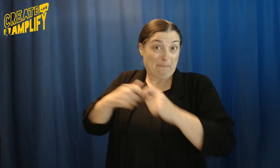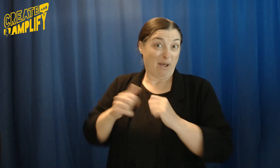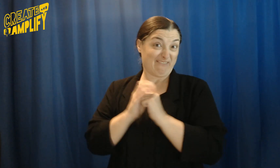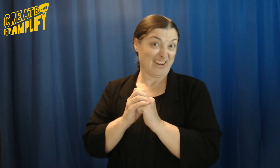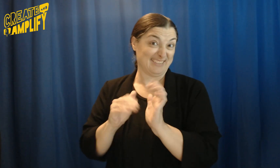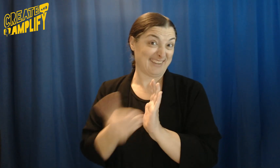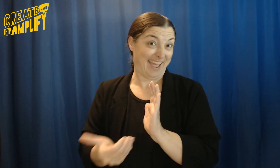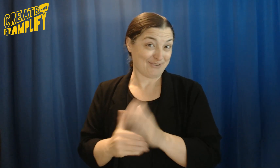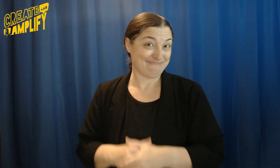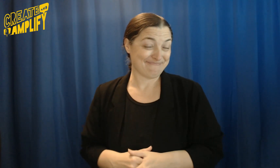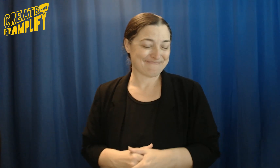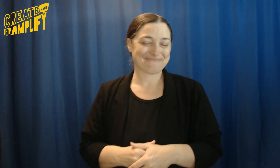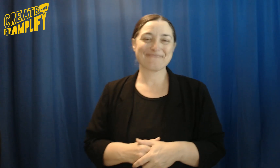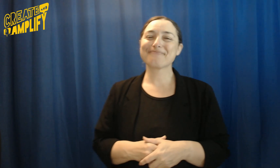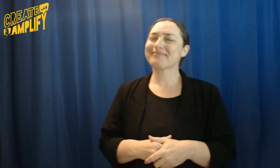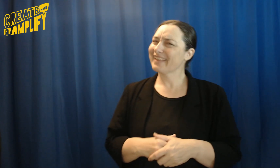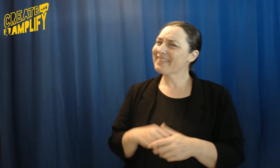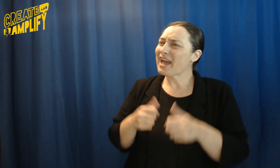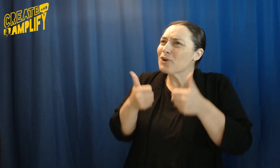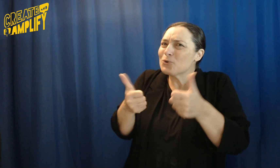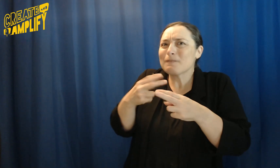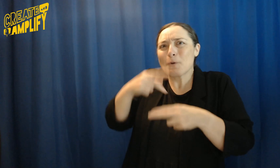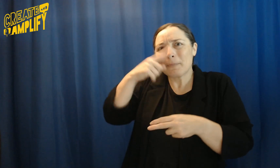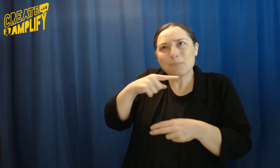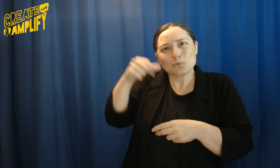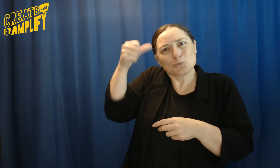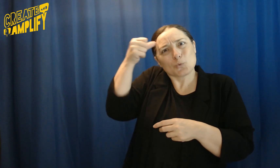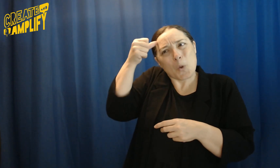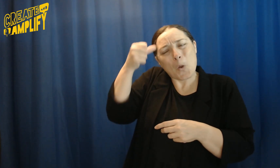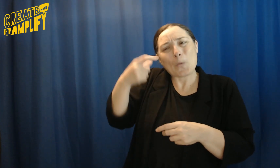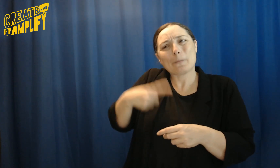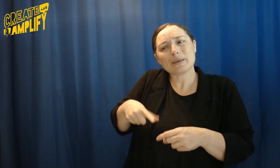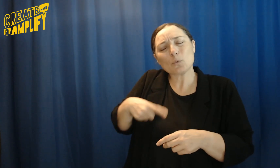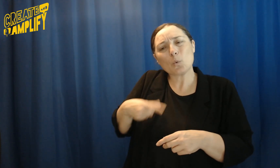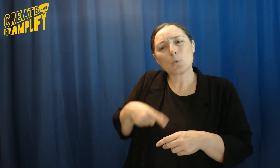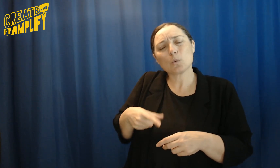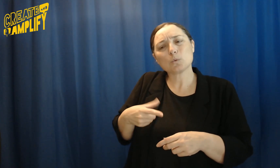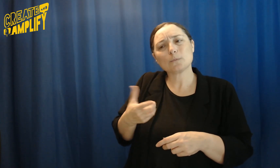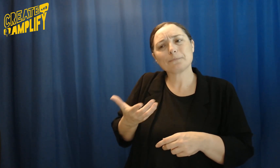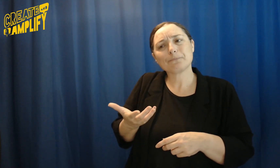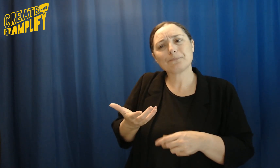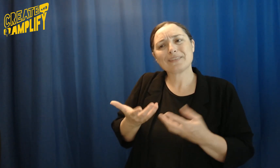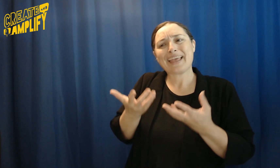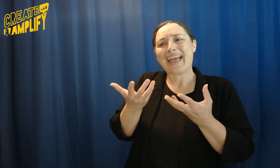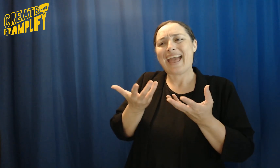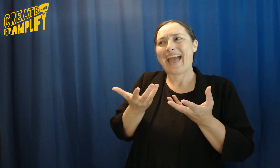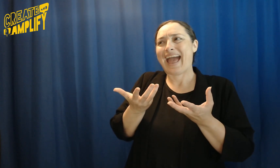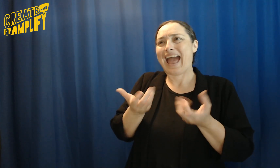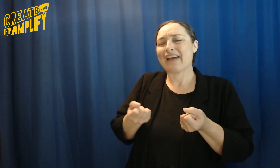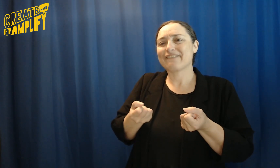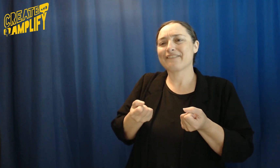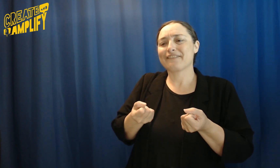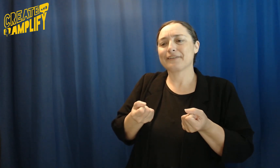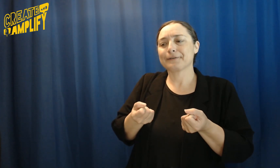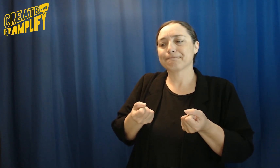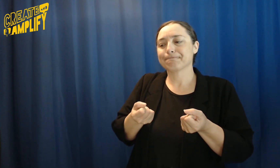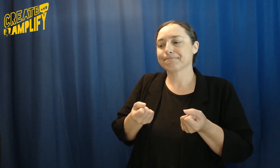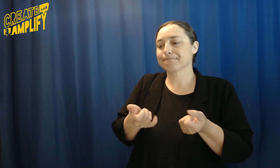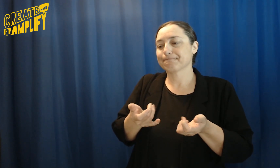I think that's really good for people to hear because I think there's a myth that if something's going to change your life